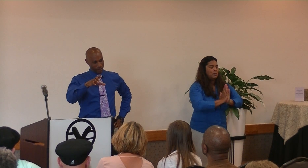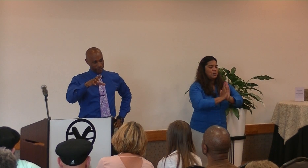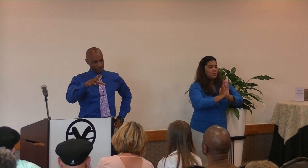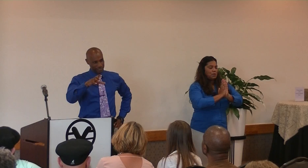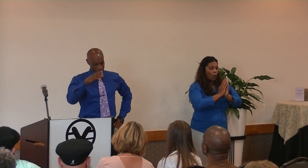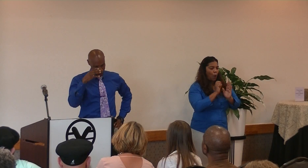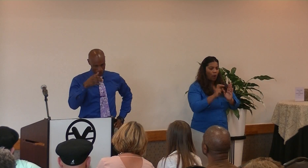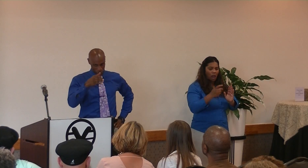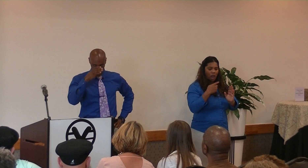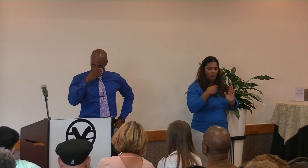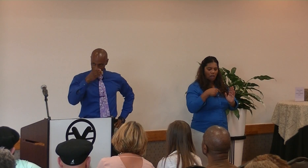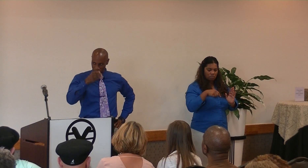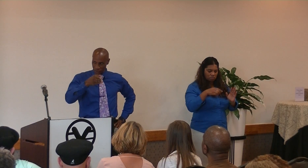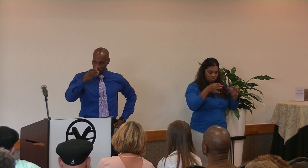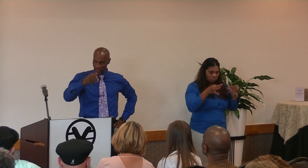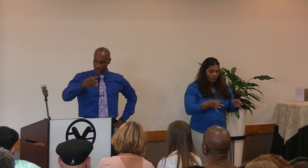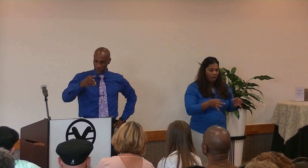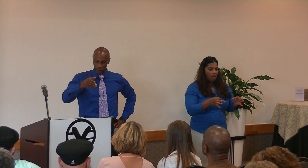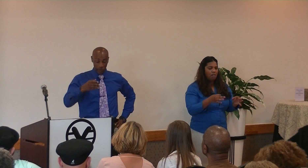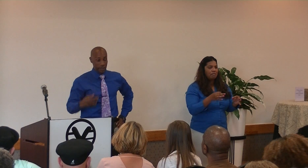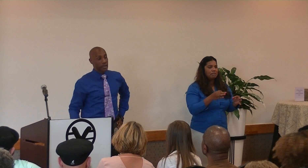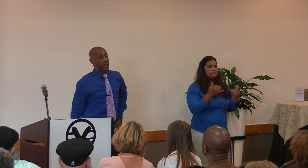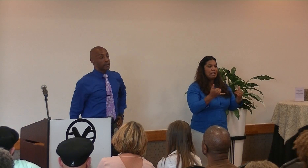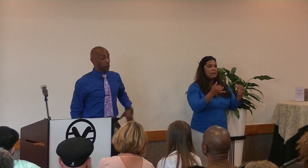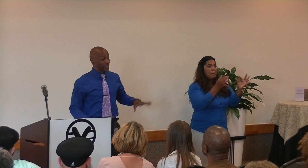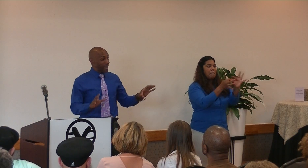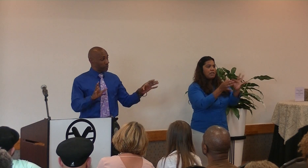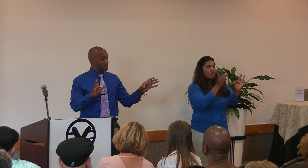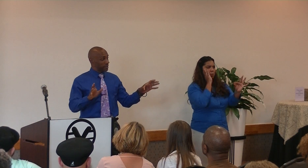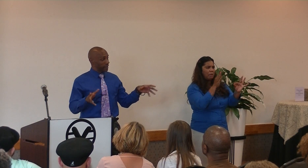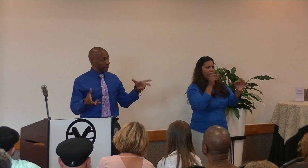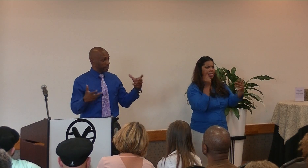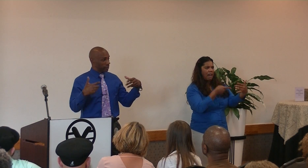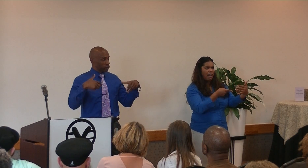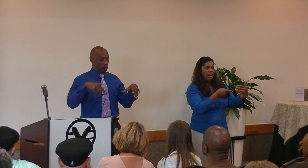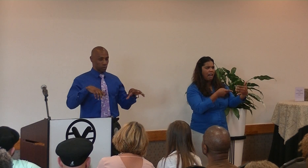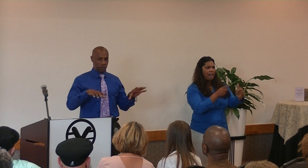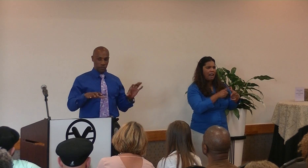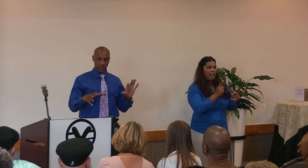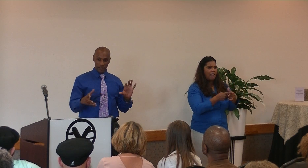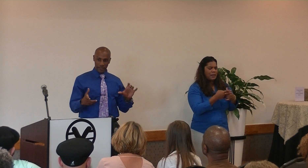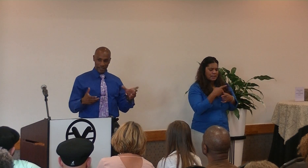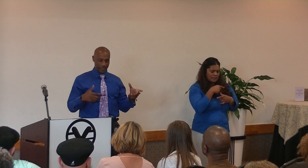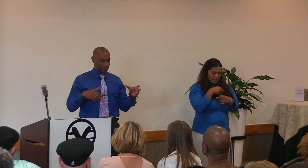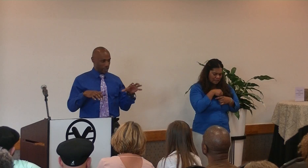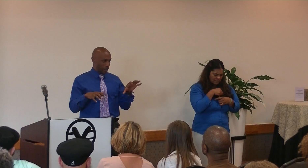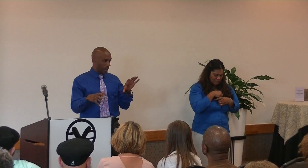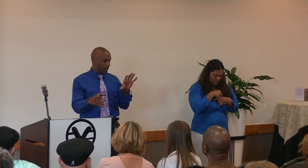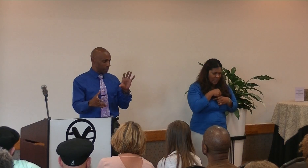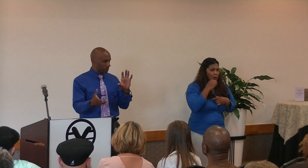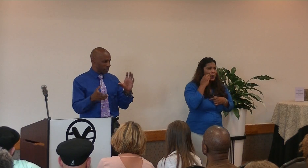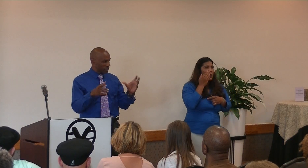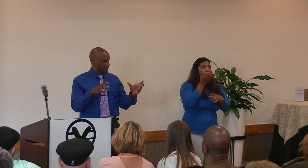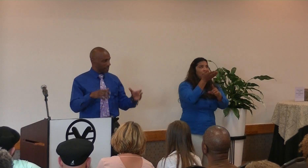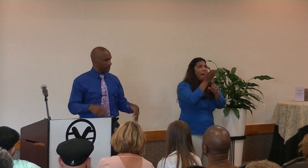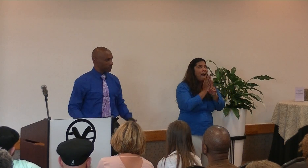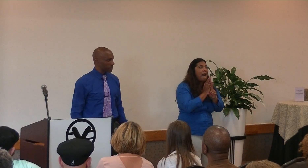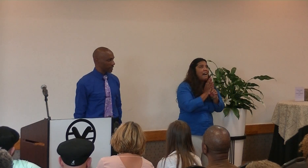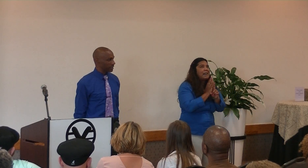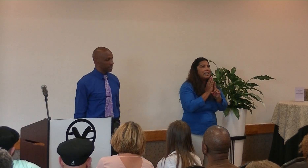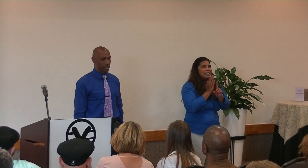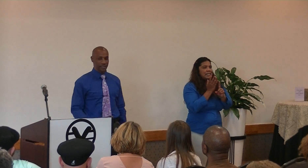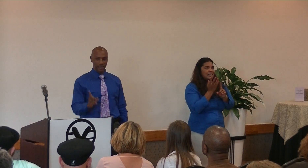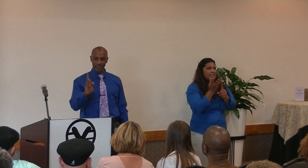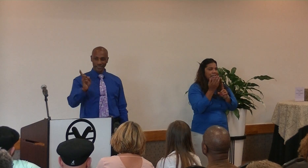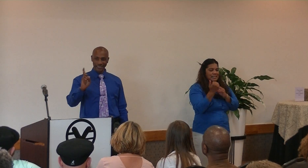talk about. This is what the message of today is going to be. And then we tap into that internal GPS thing, that God positioning system